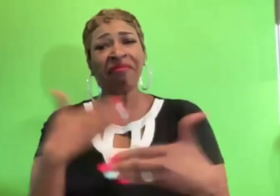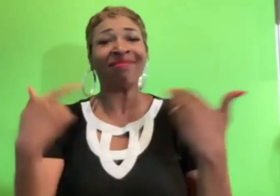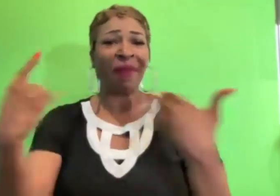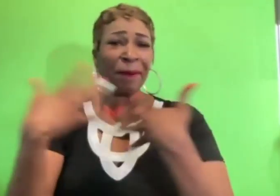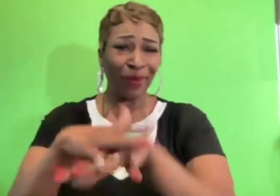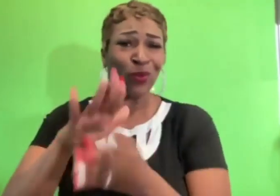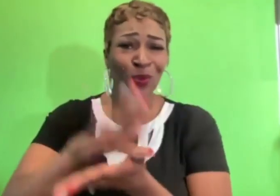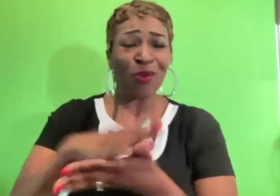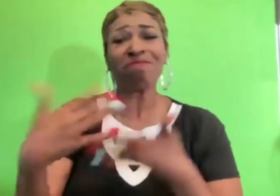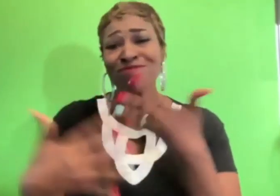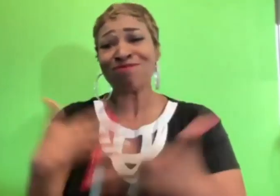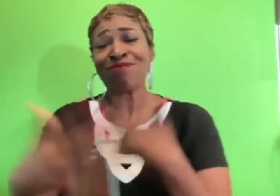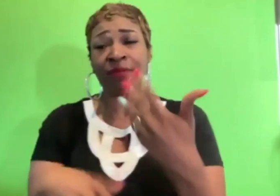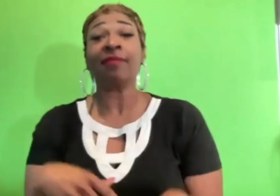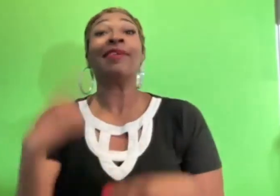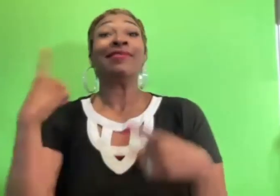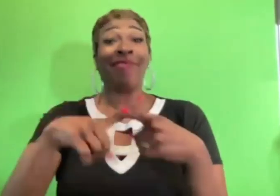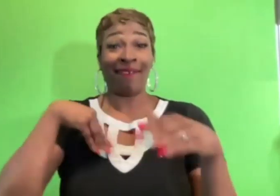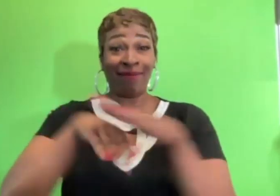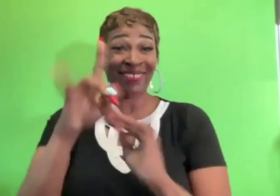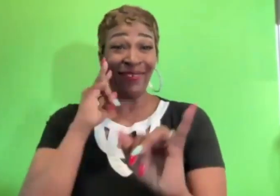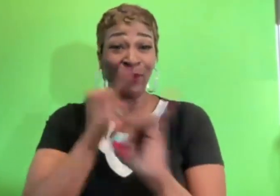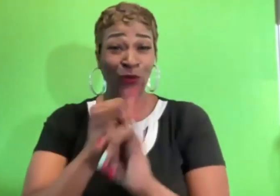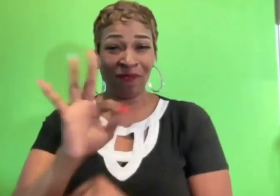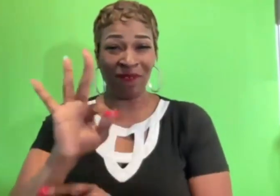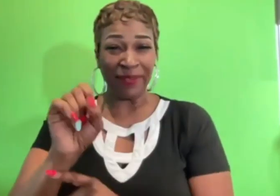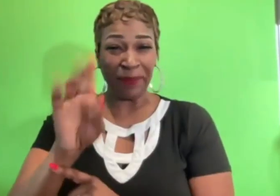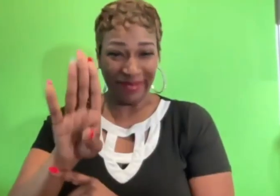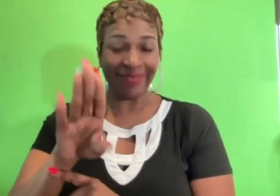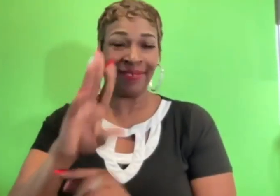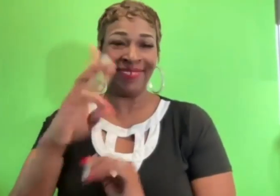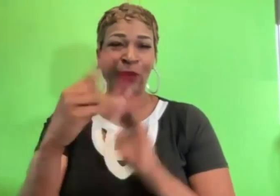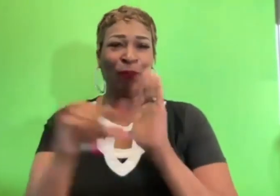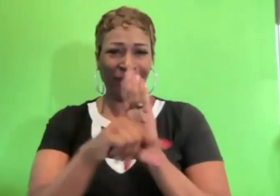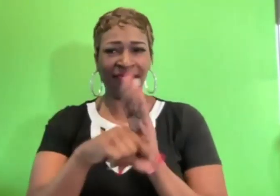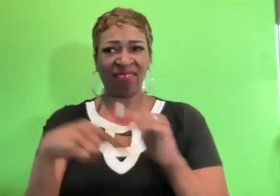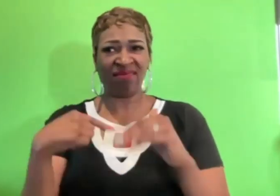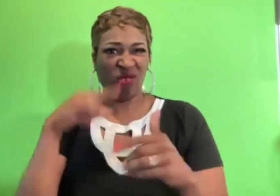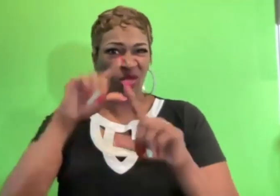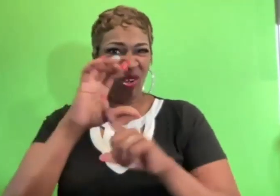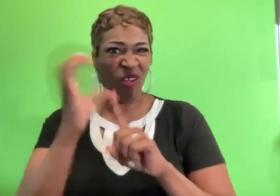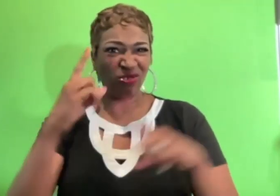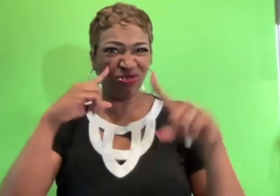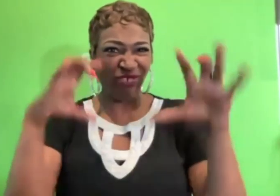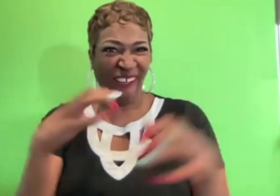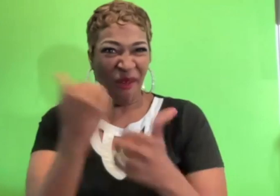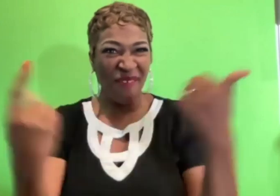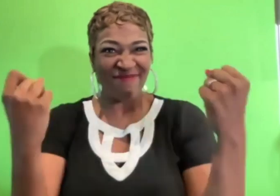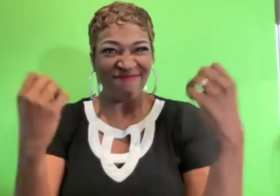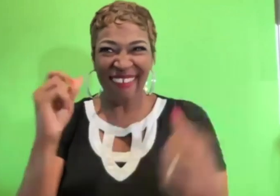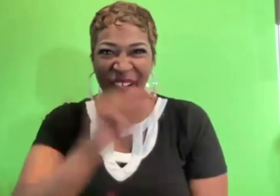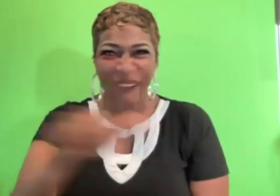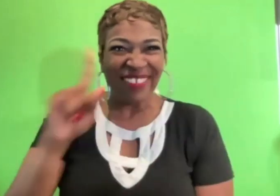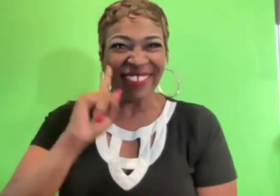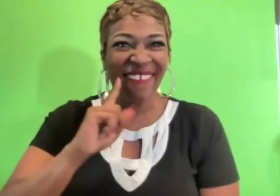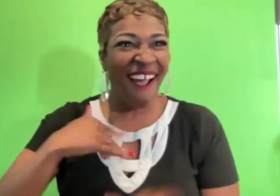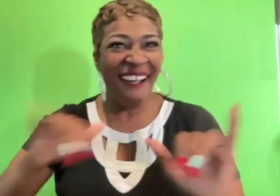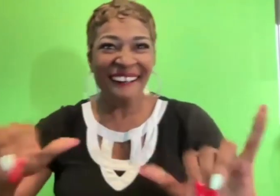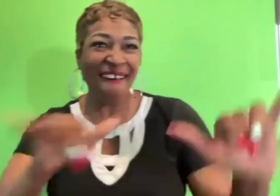and I became deaf as a result of spinal meningitis. And I went to Florida School for the Deaf and Blind, and it was a culture